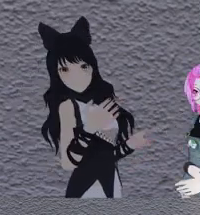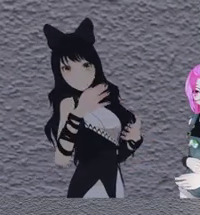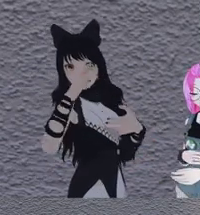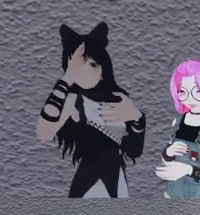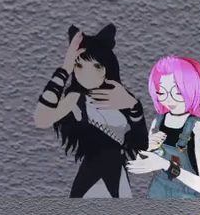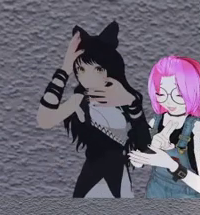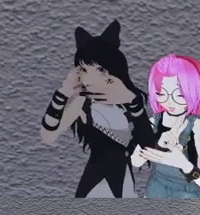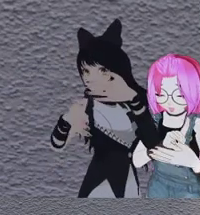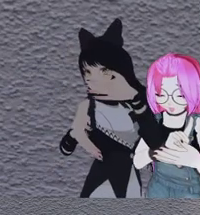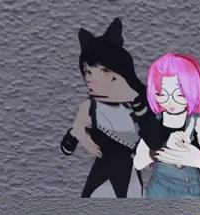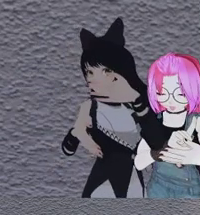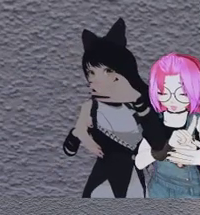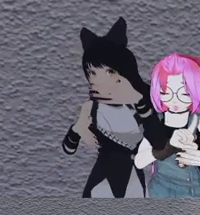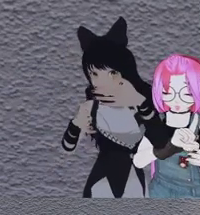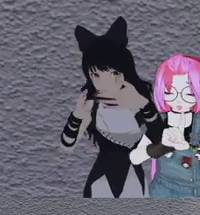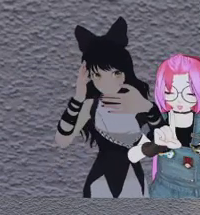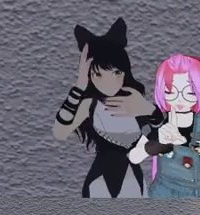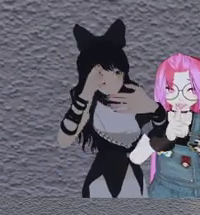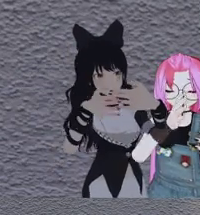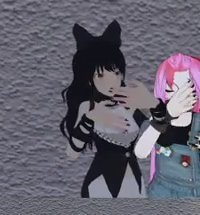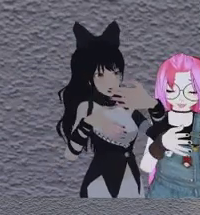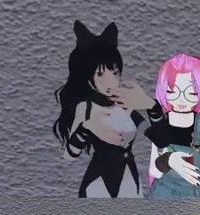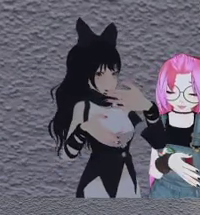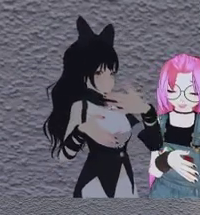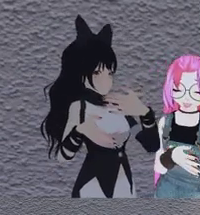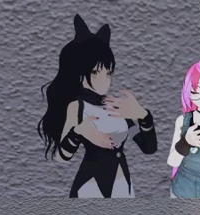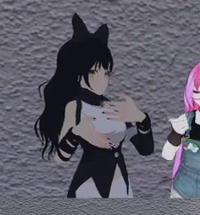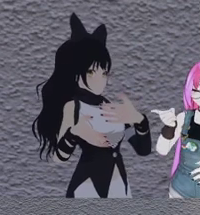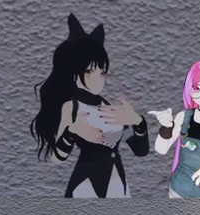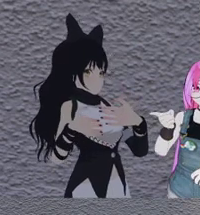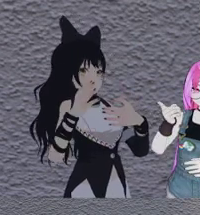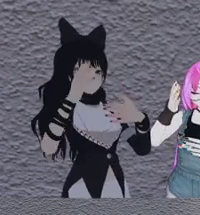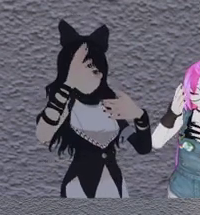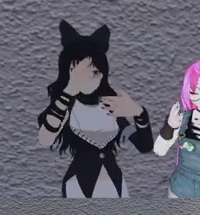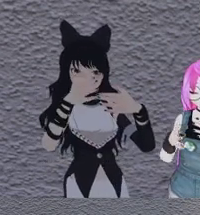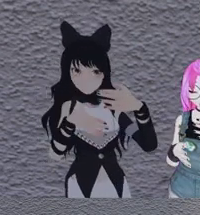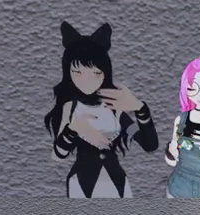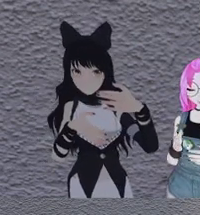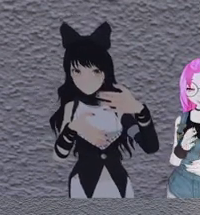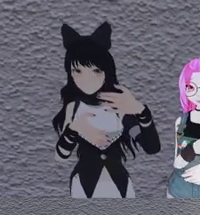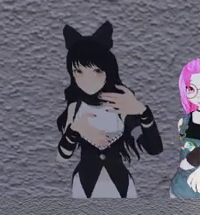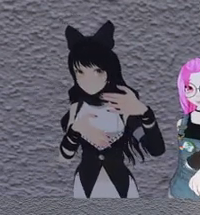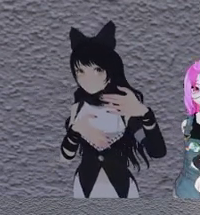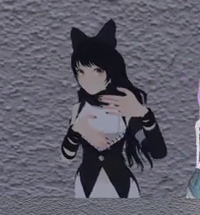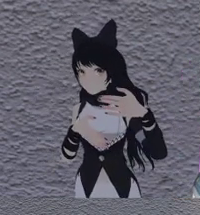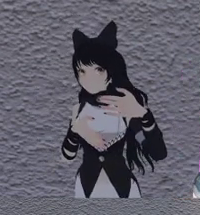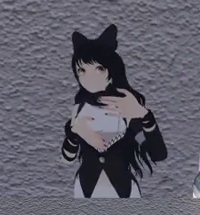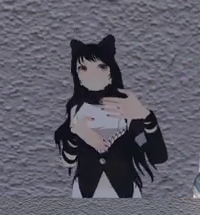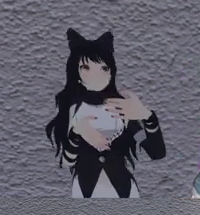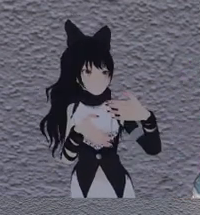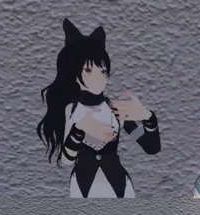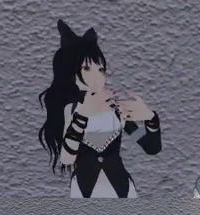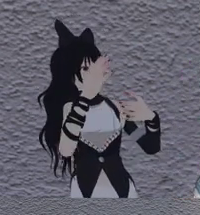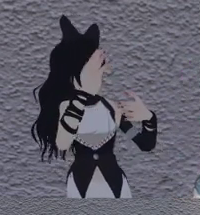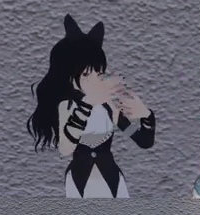So I'm saying, because the sign for weekend, you're saying week and then end. So you could say that for end. End.